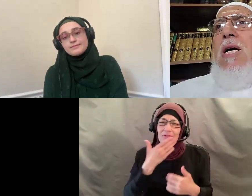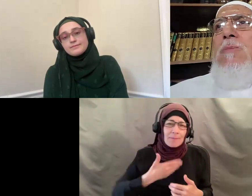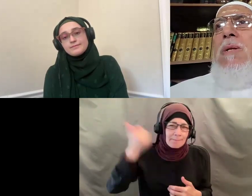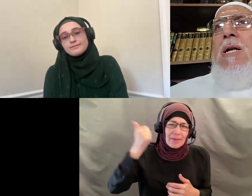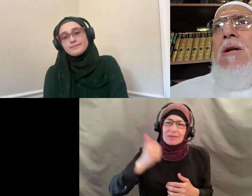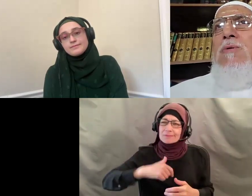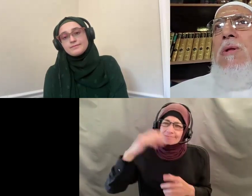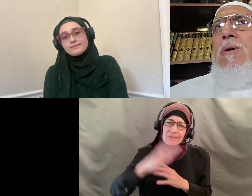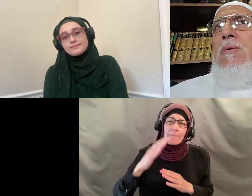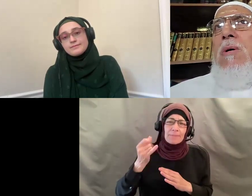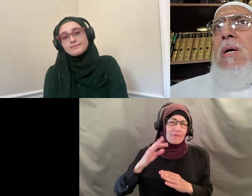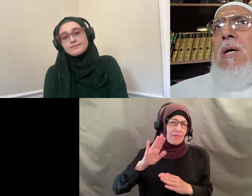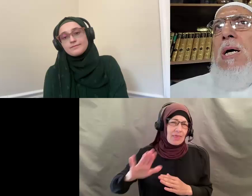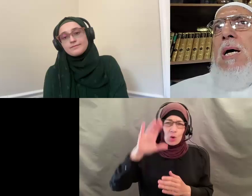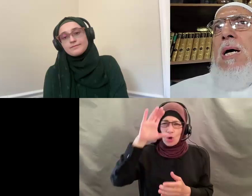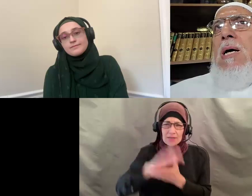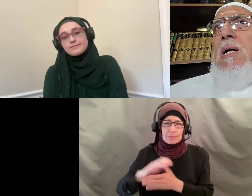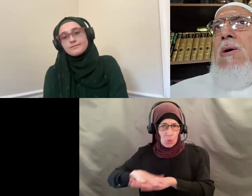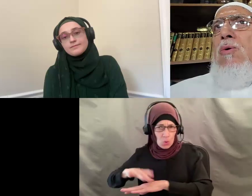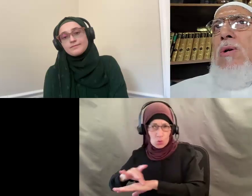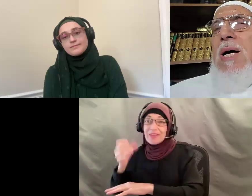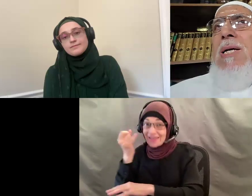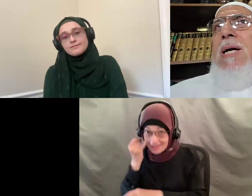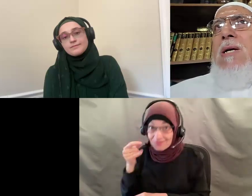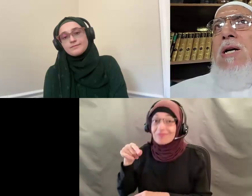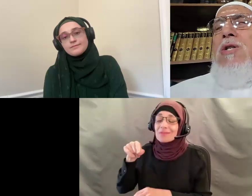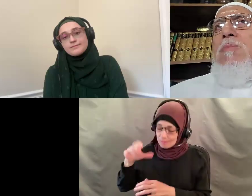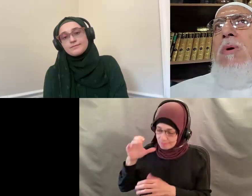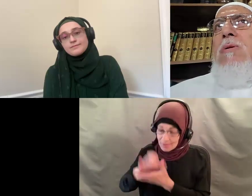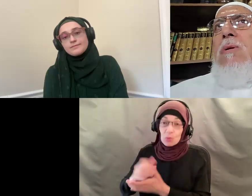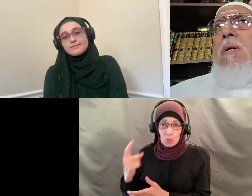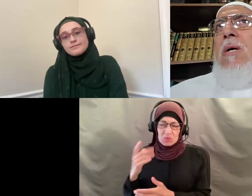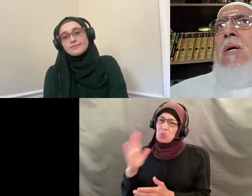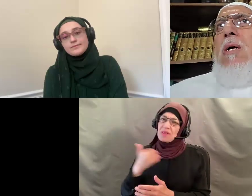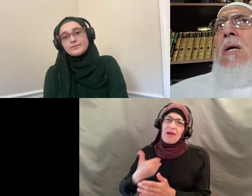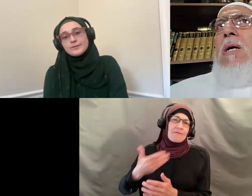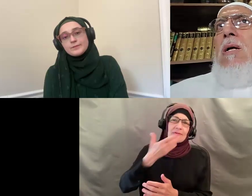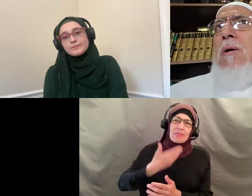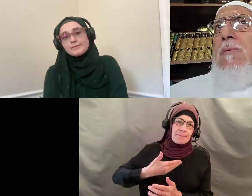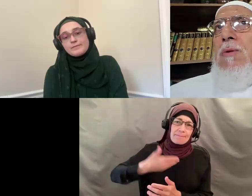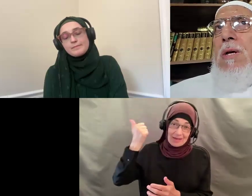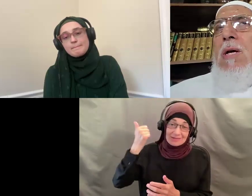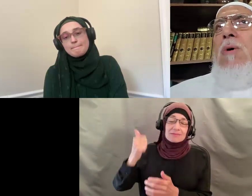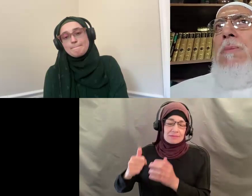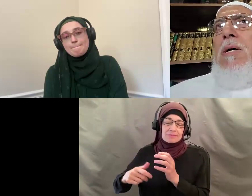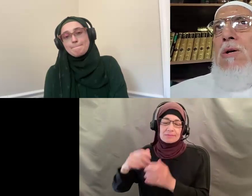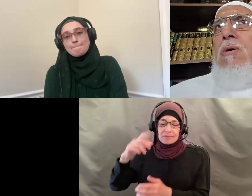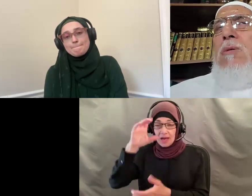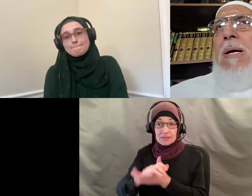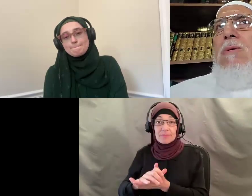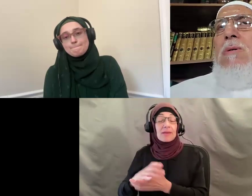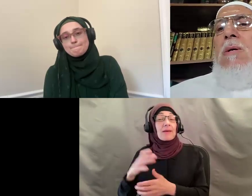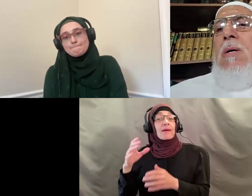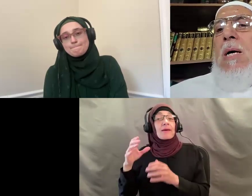or the husband that lives with you, who died as a righteous person, he will be